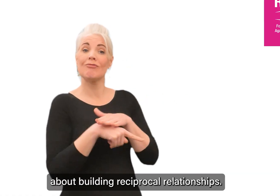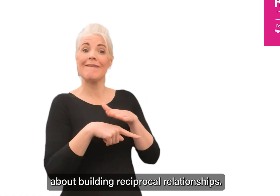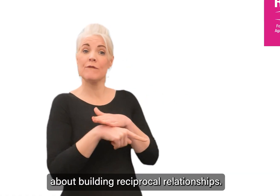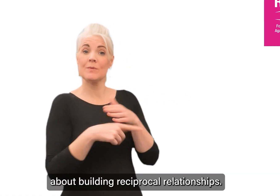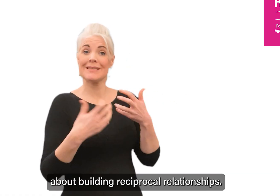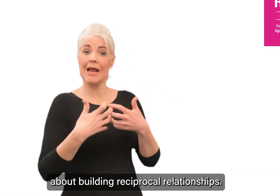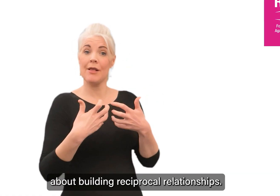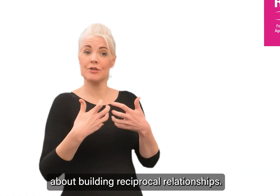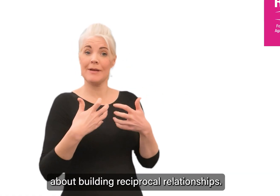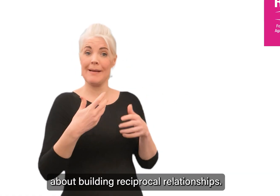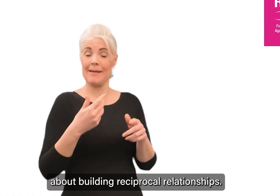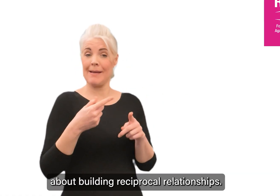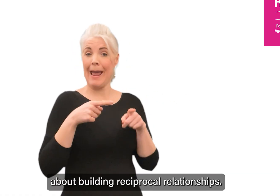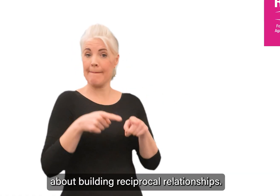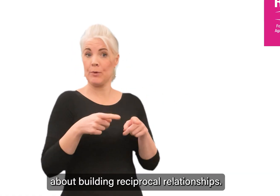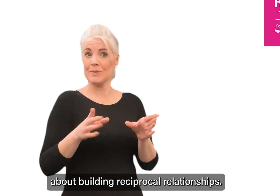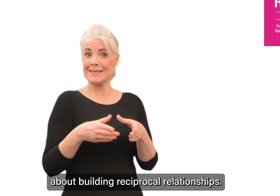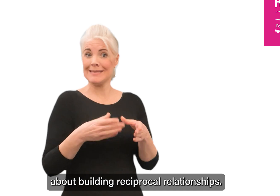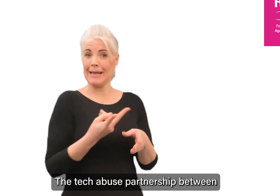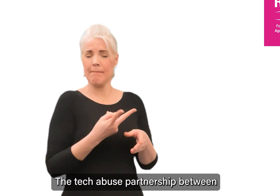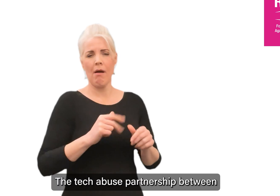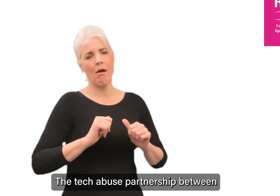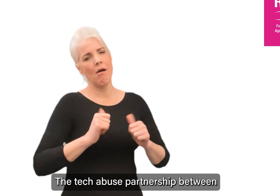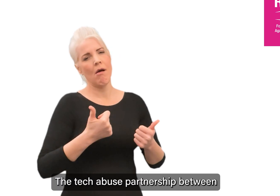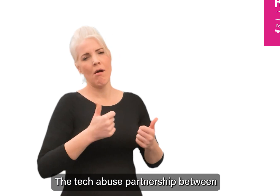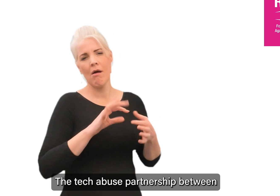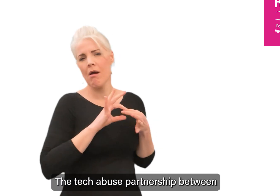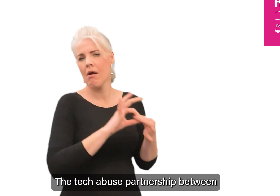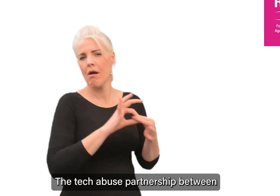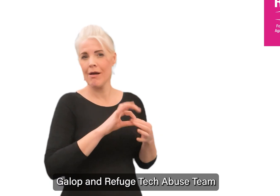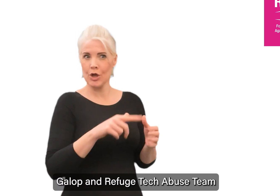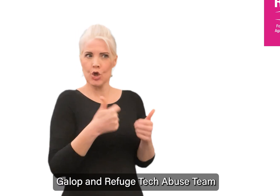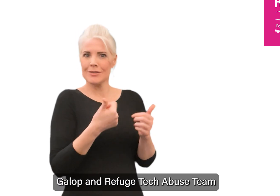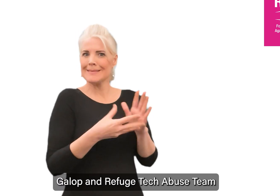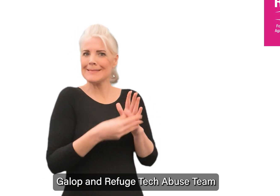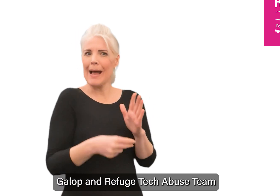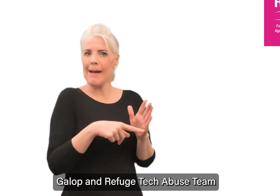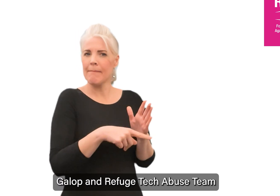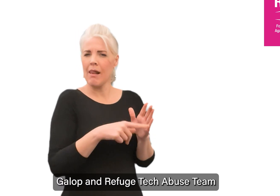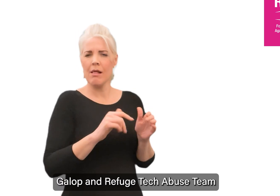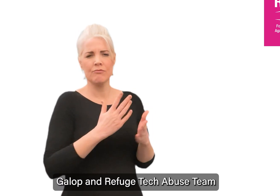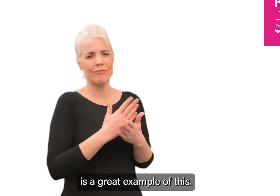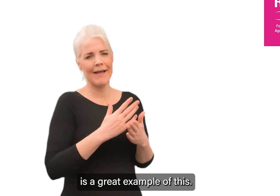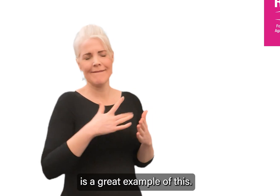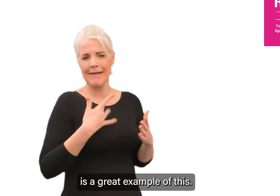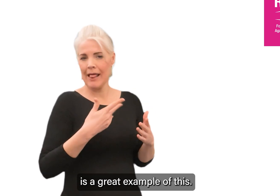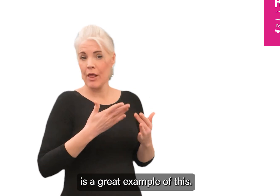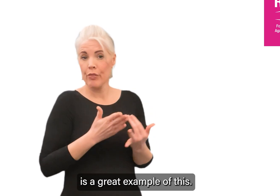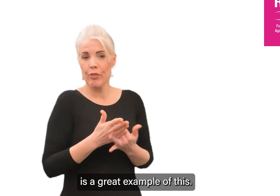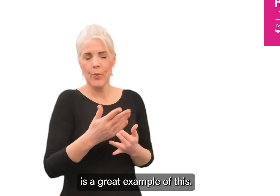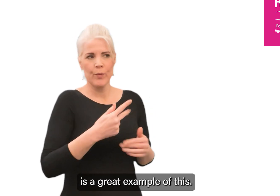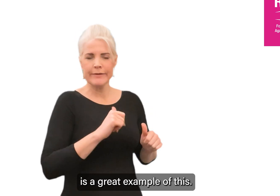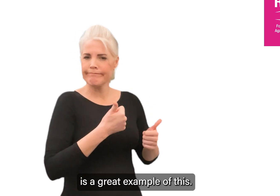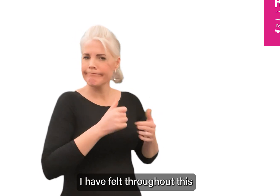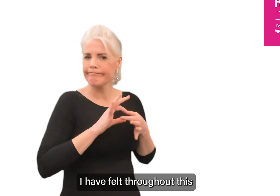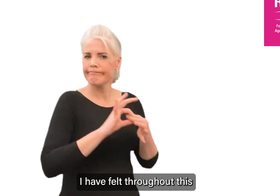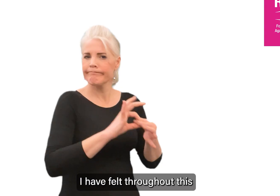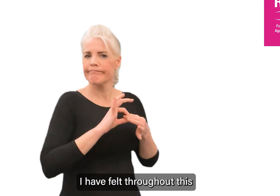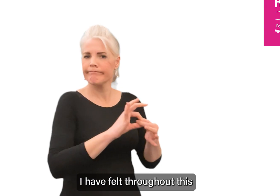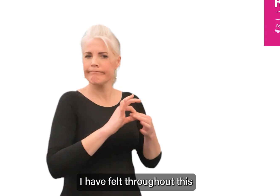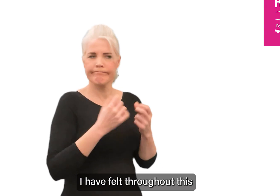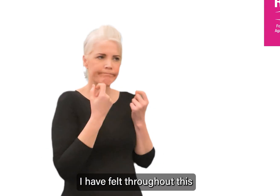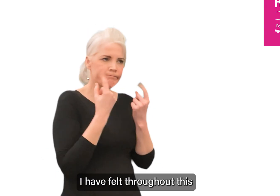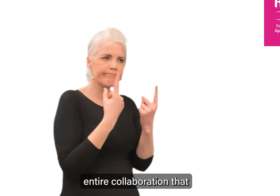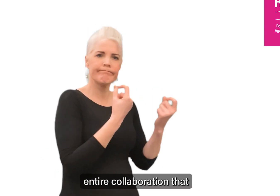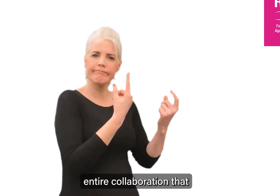about building reciprocal relationships. The Tech Abuse partnership between Gallup and Refuge Tech Abuse team is a great example of this. I have